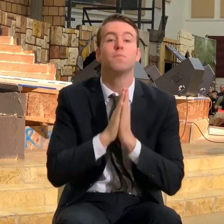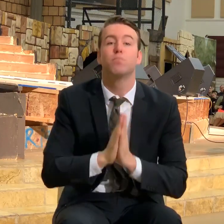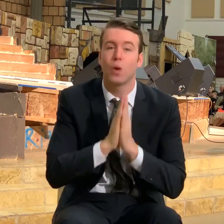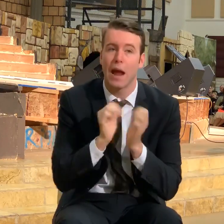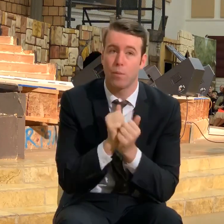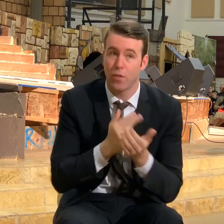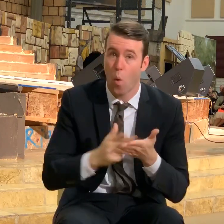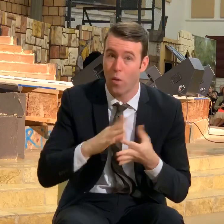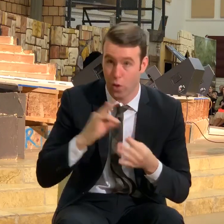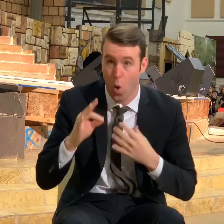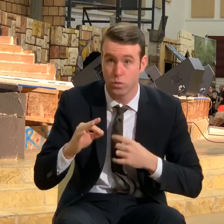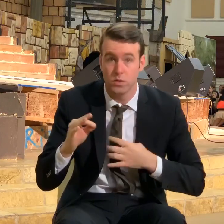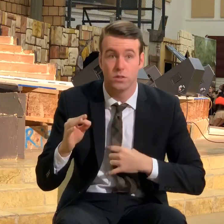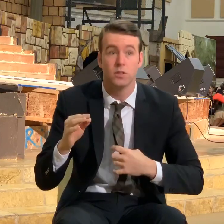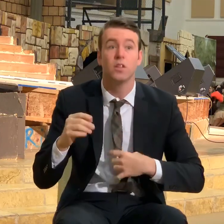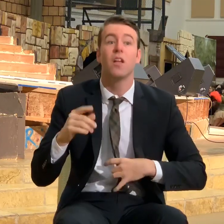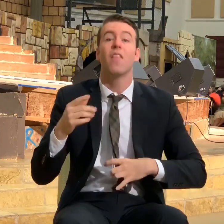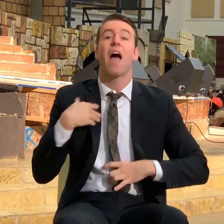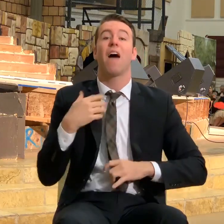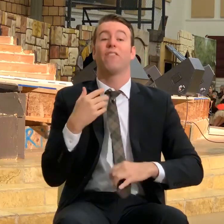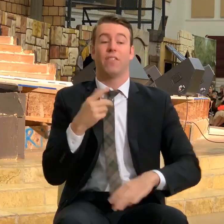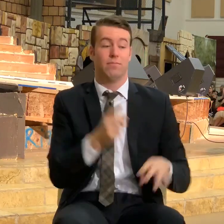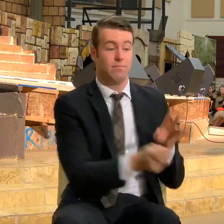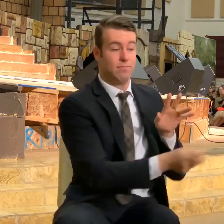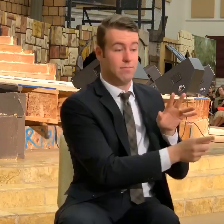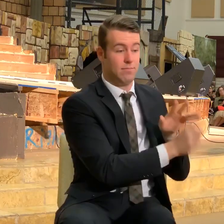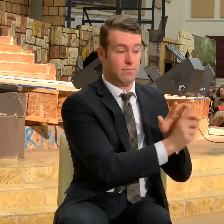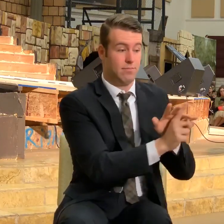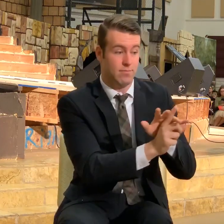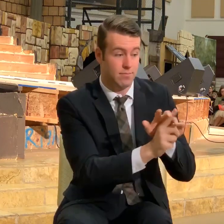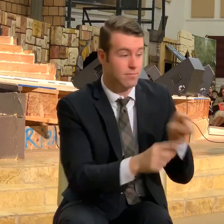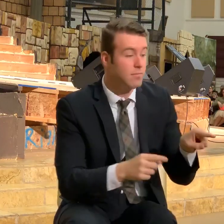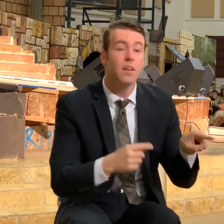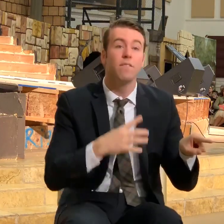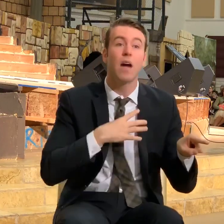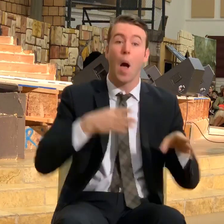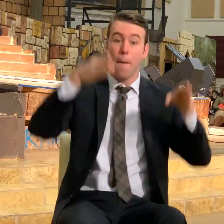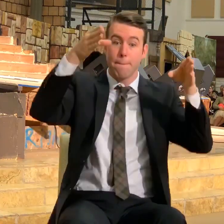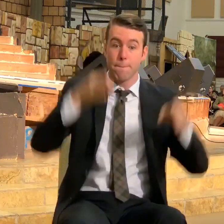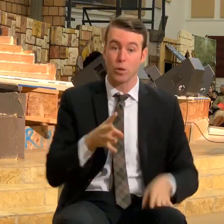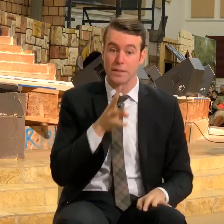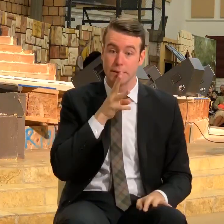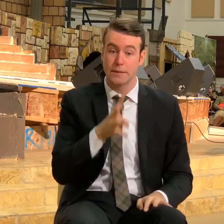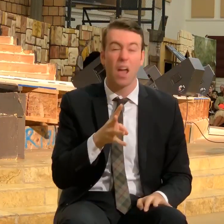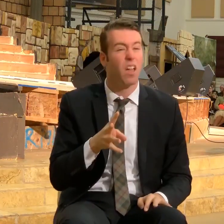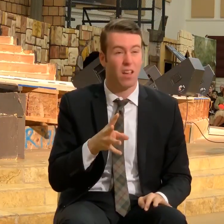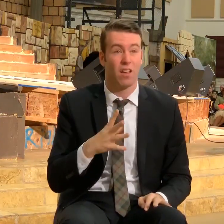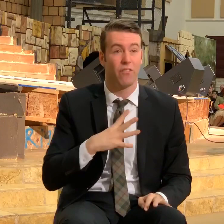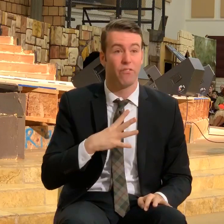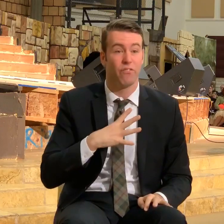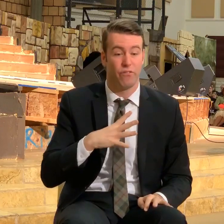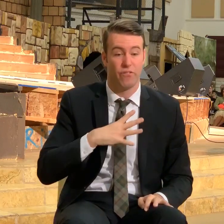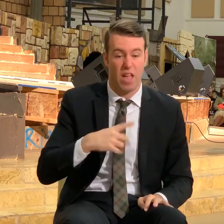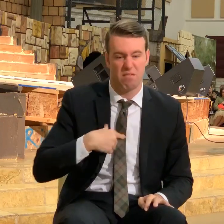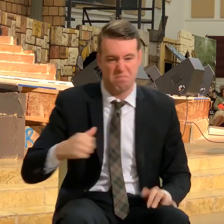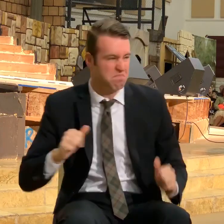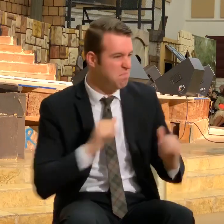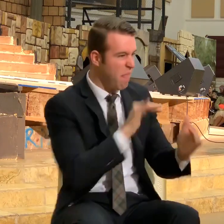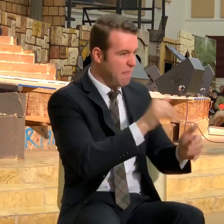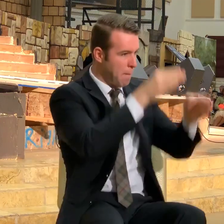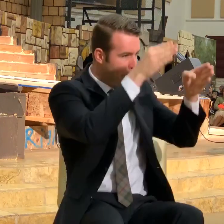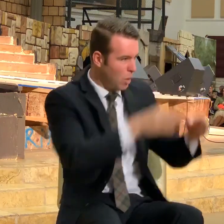Ghost. There are things that happen that it doesn't matter if he or she said it. You're not going to fix it by dealing with him or